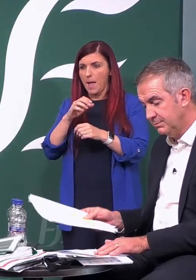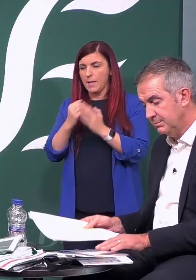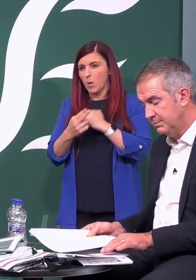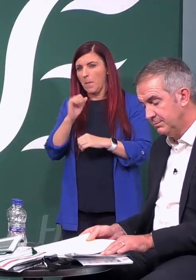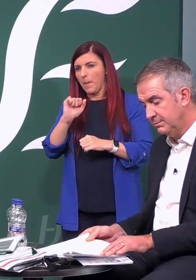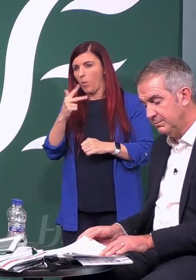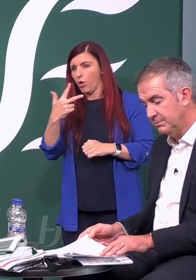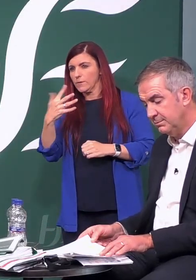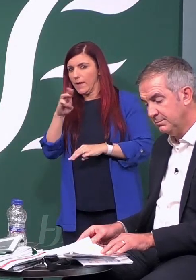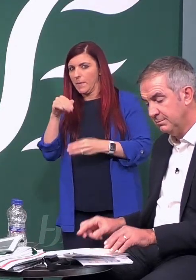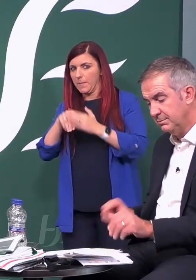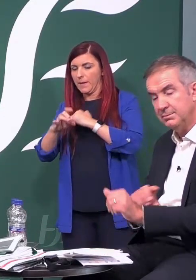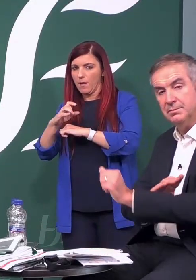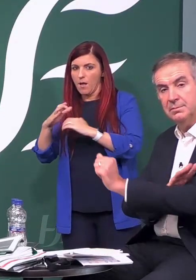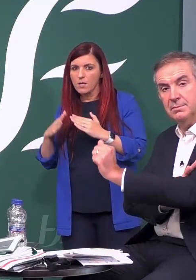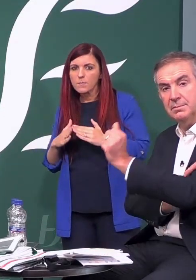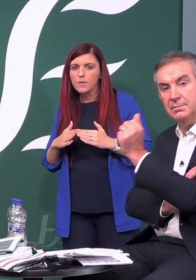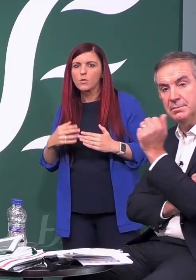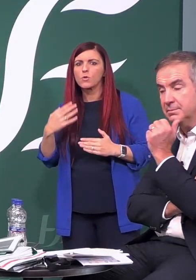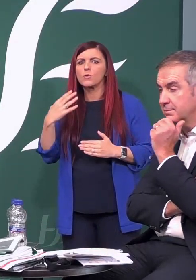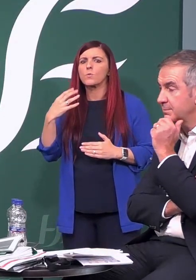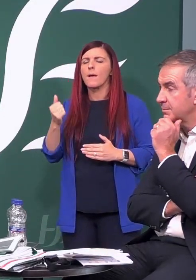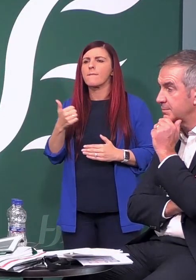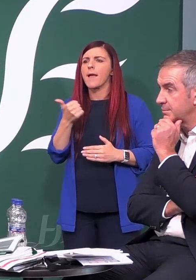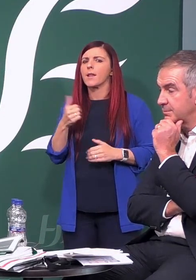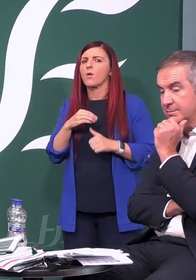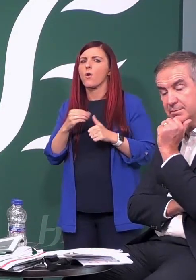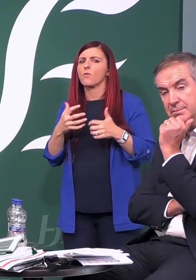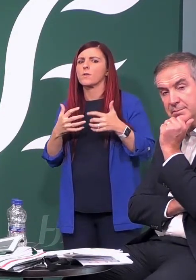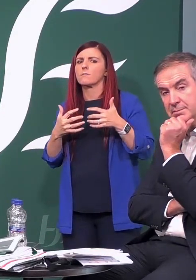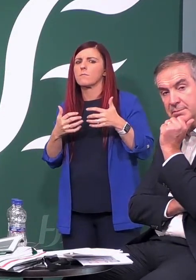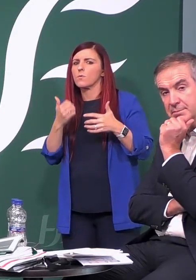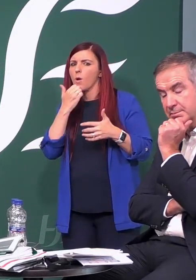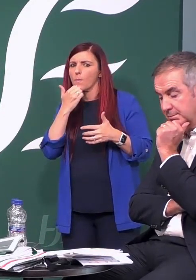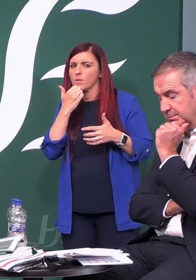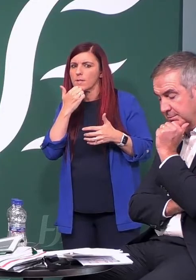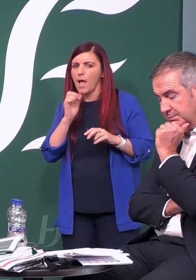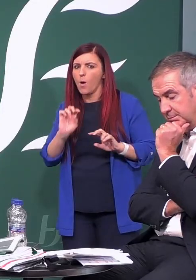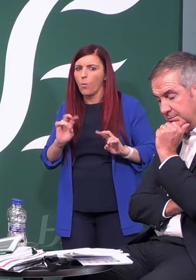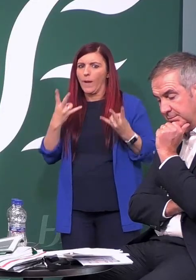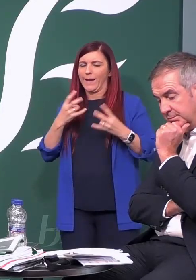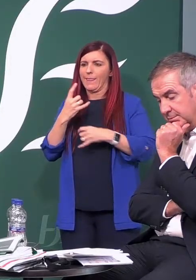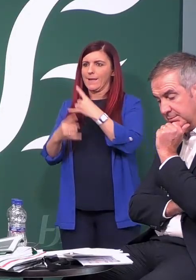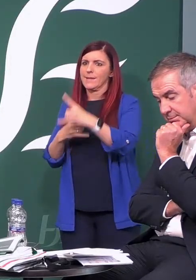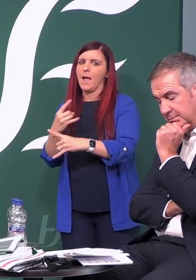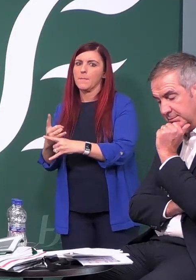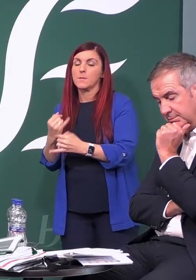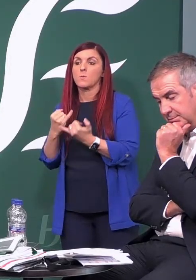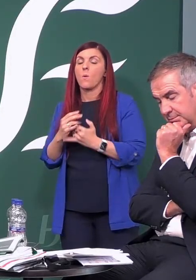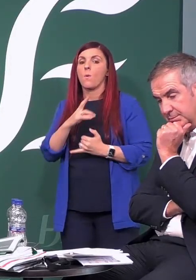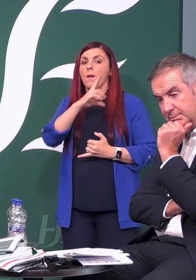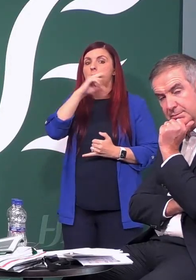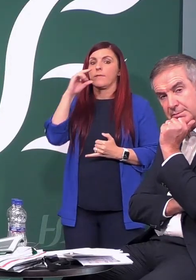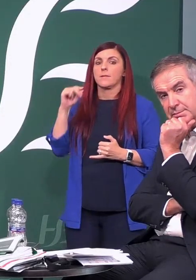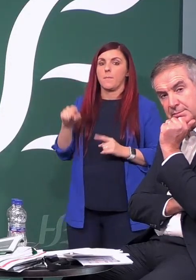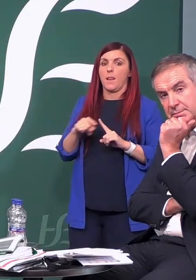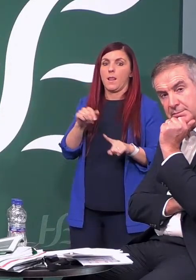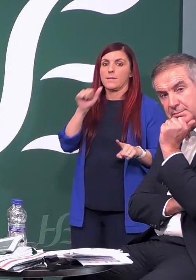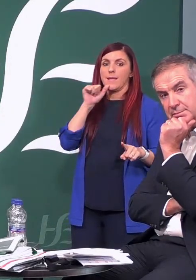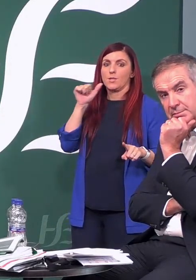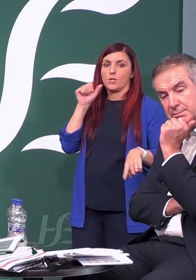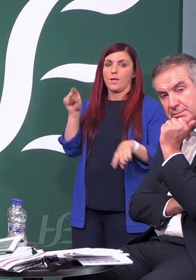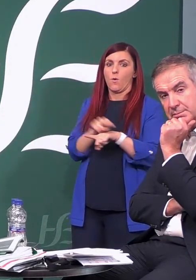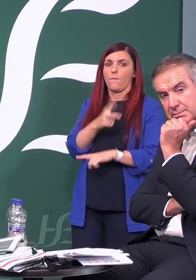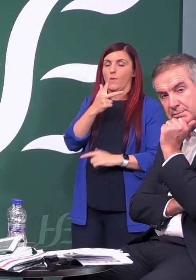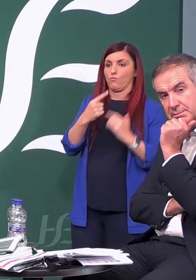hospitalizations. Do you have any sort of statistic or figure as to how quickly that translation happens? So, for example, yesterday there were over